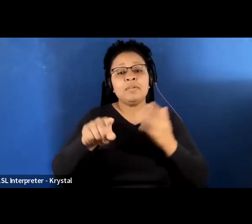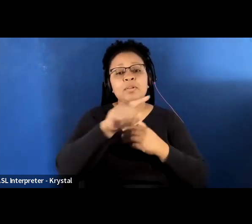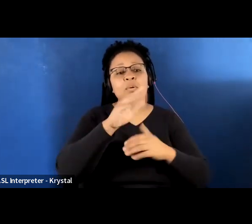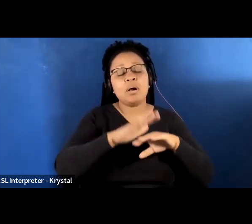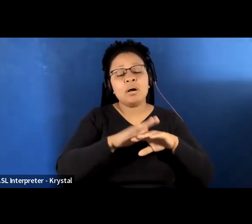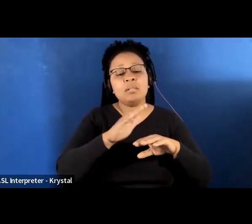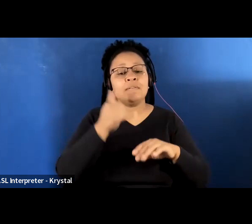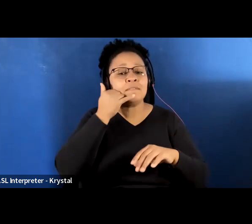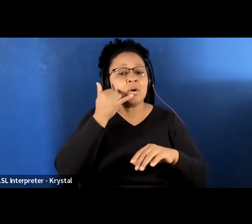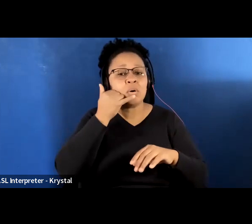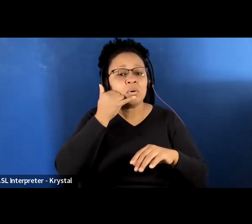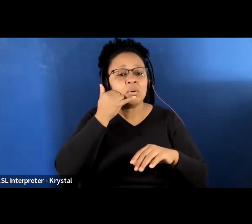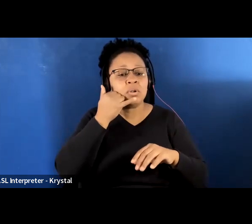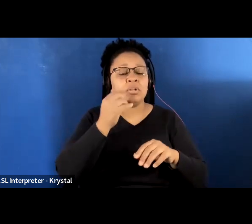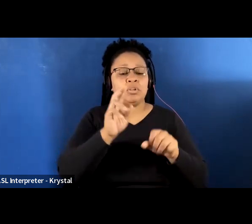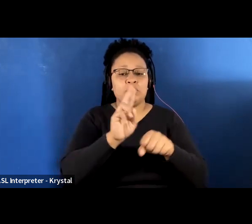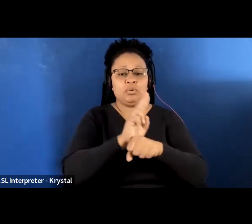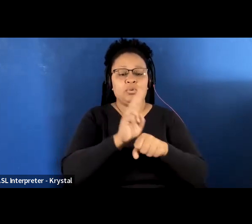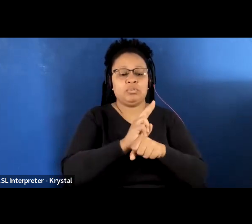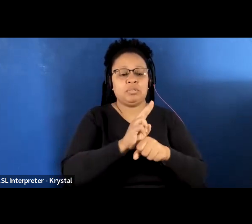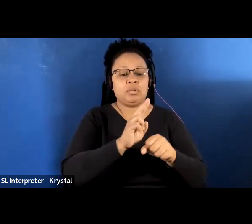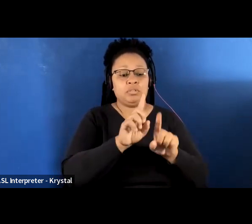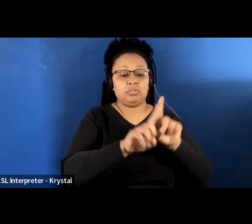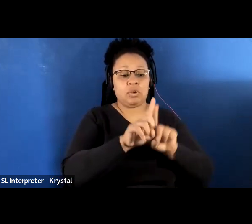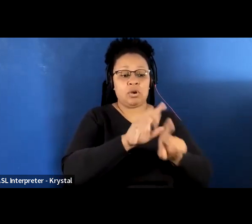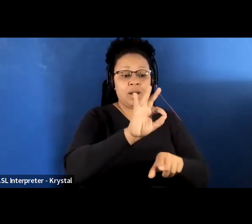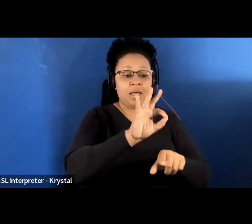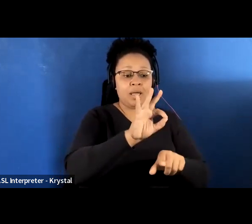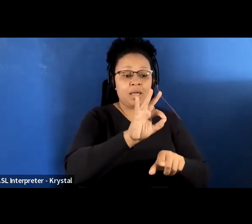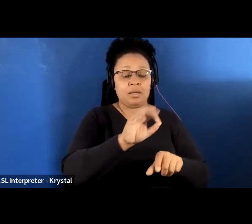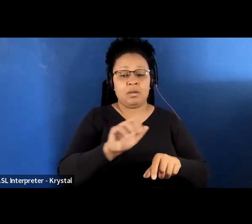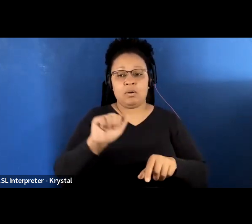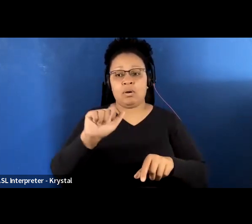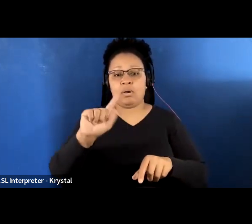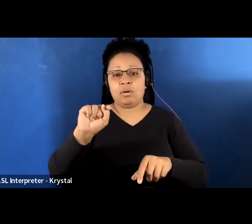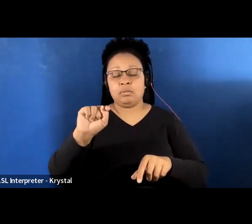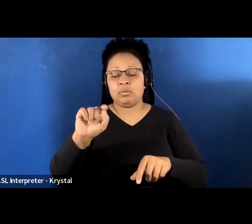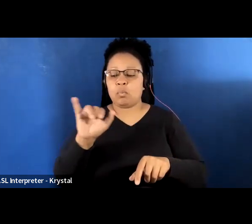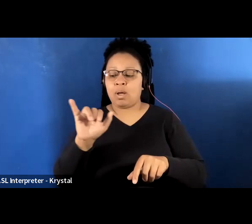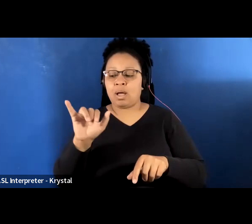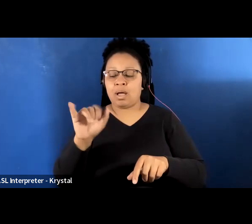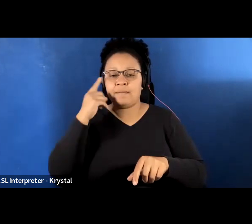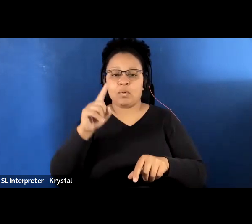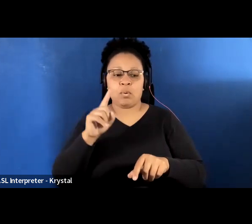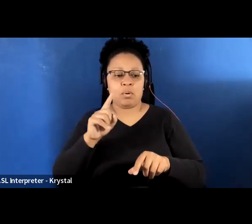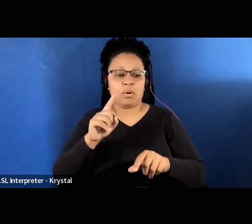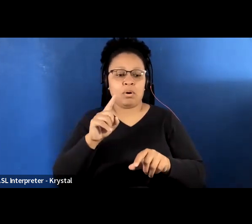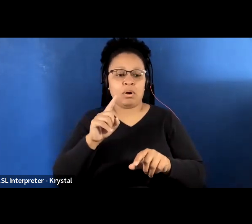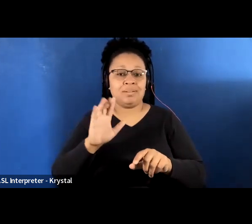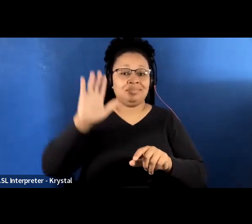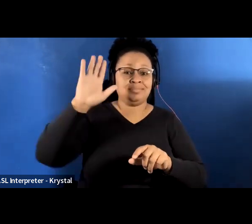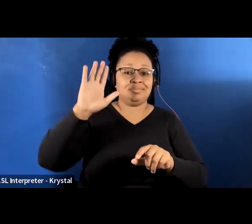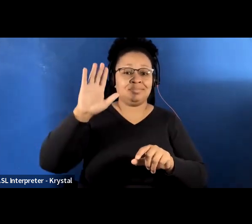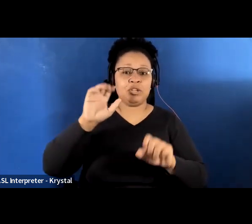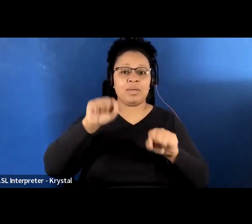ask that you press *9 or Alt-Y on your keypad to raise your hand. We will then let you know when you